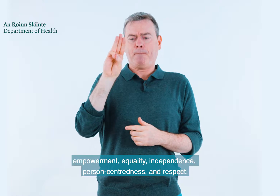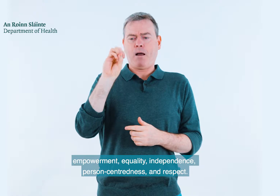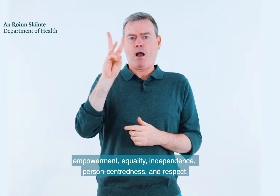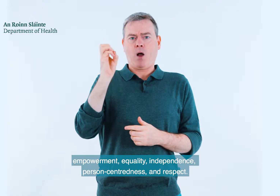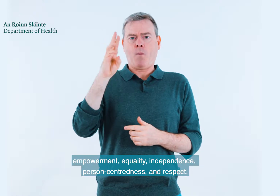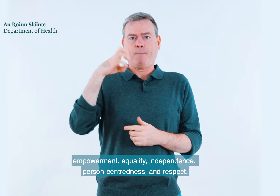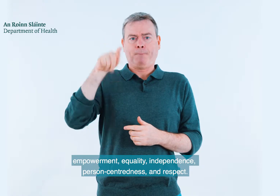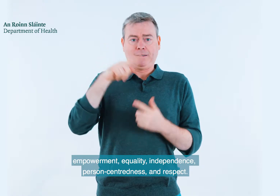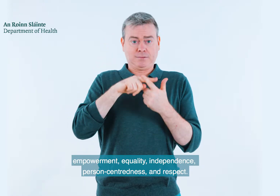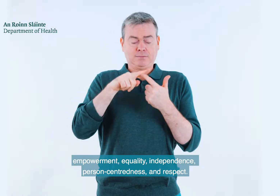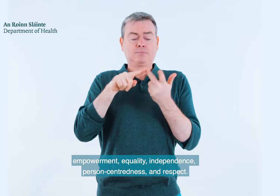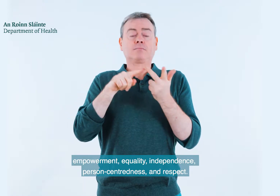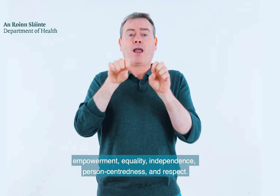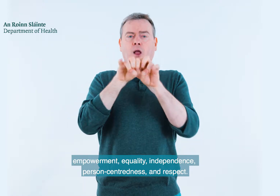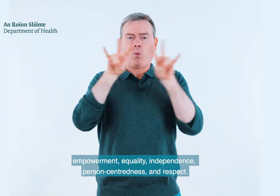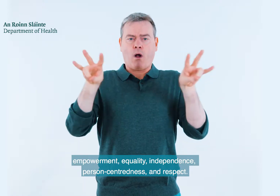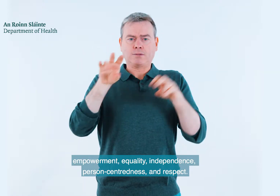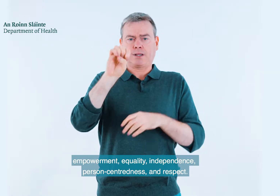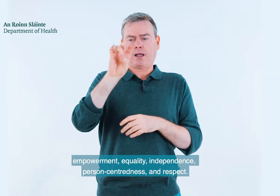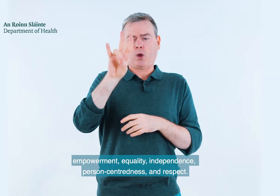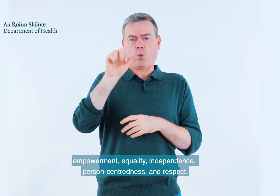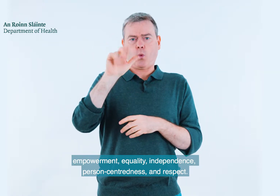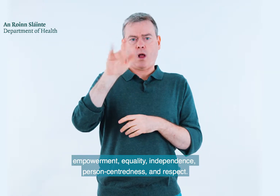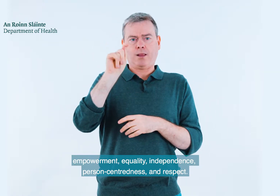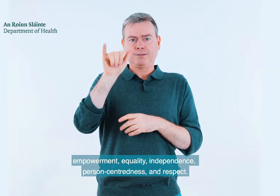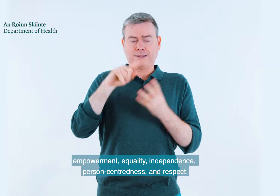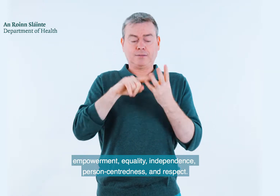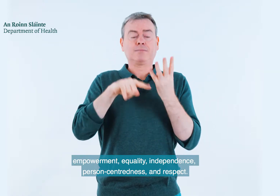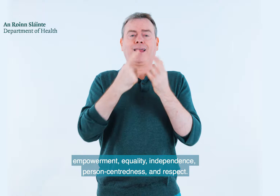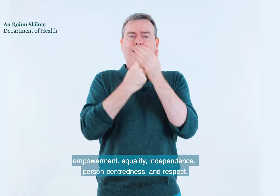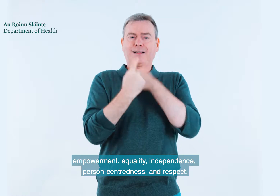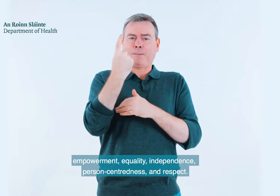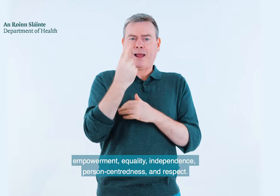empowerment, equality, independence, person-centeredness, and respect.